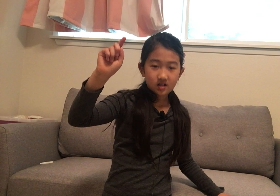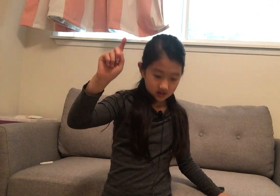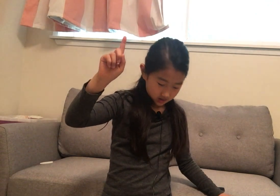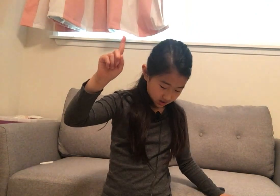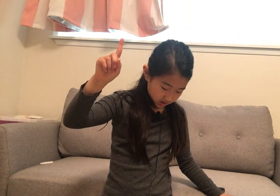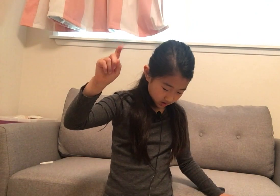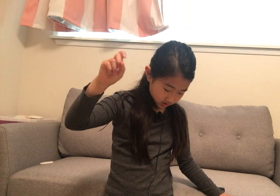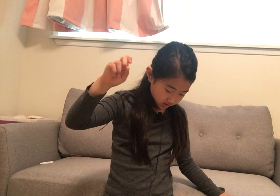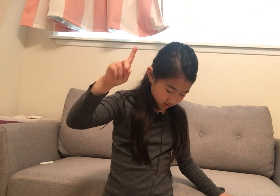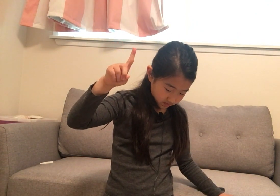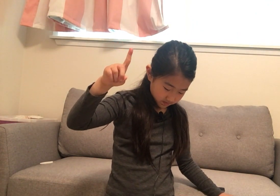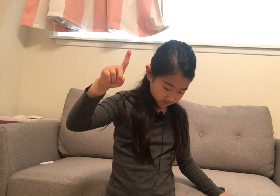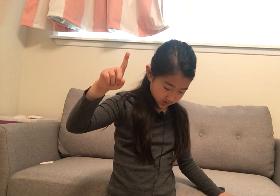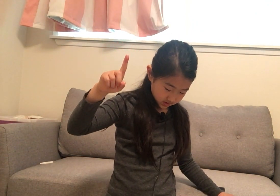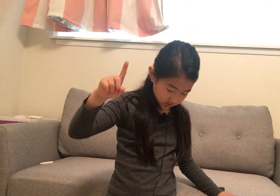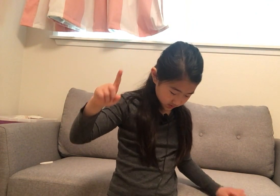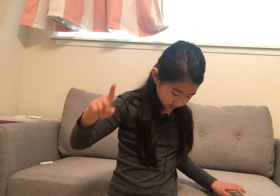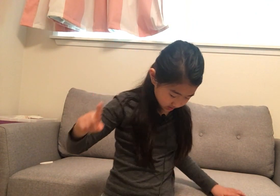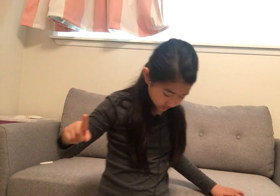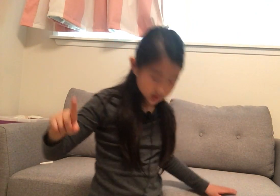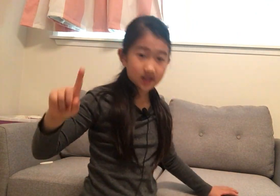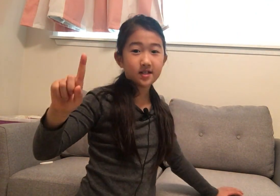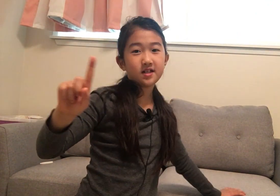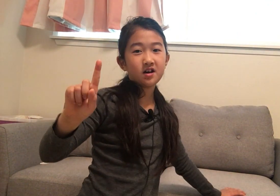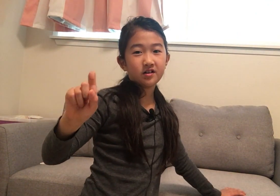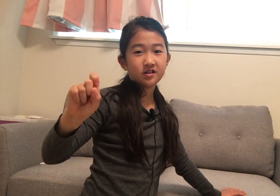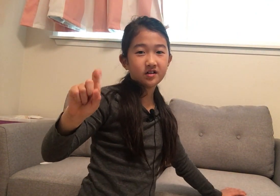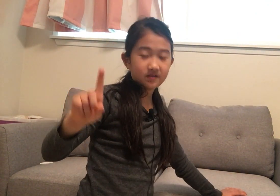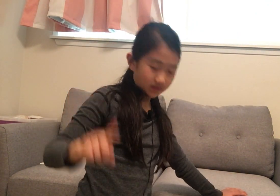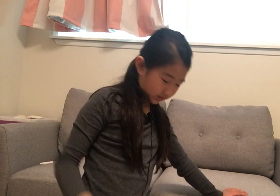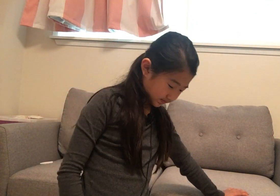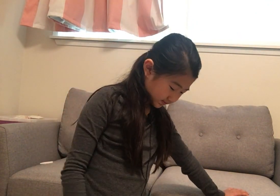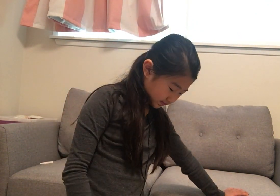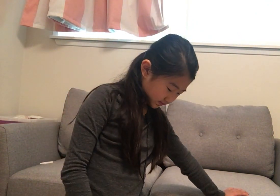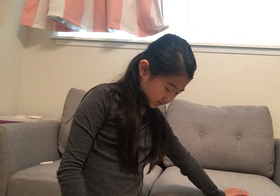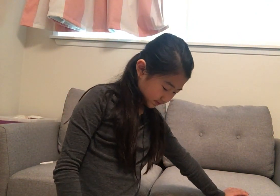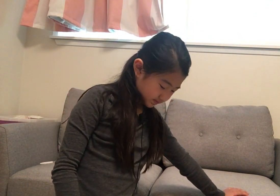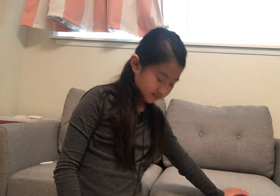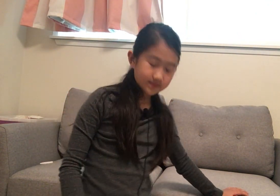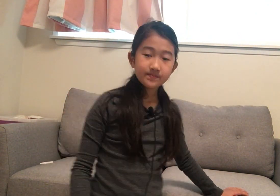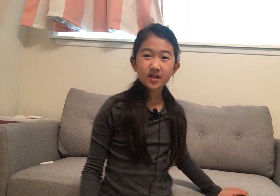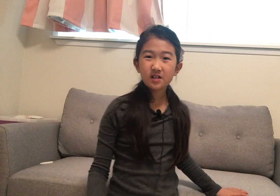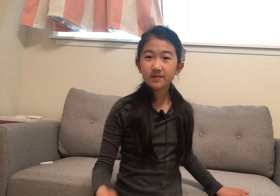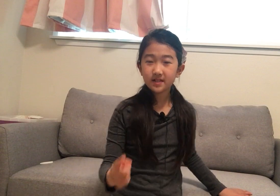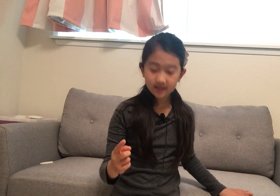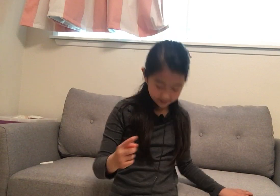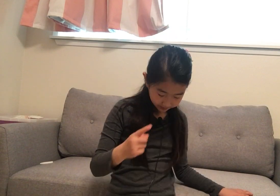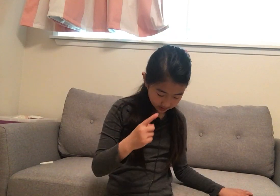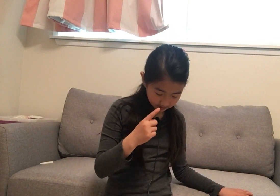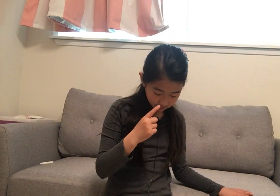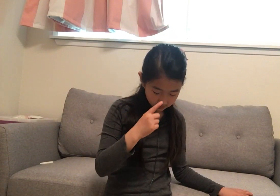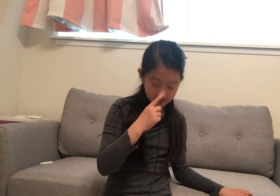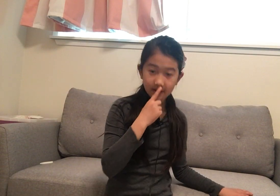r so if you see me I did r this means red